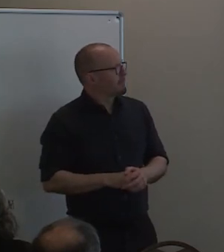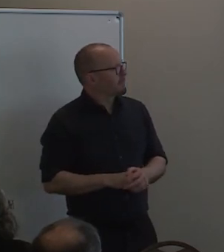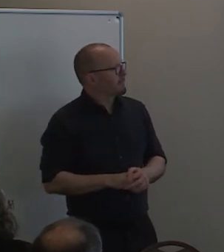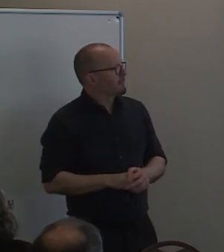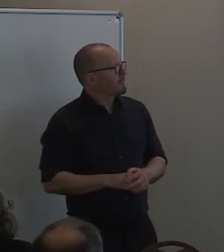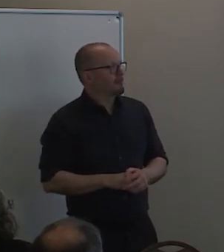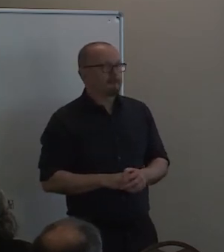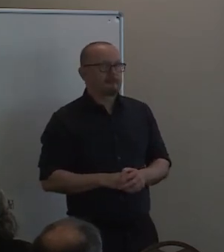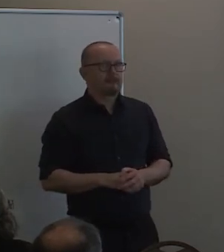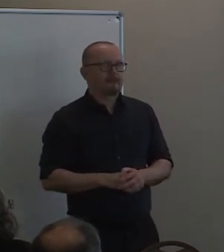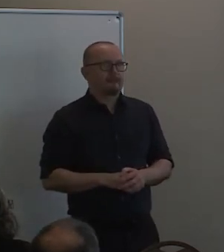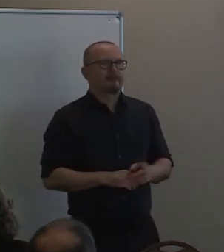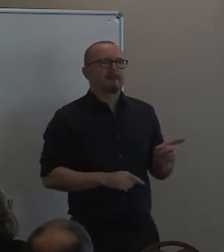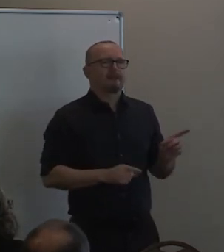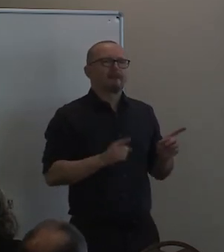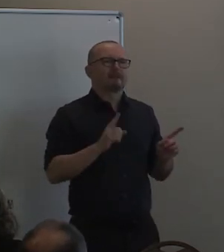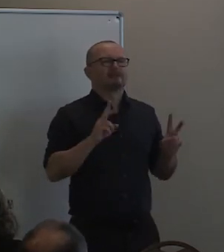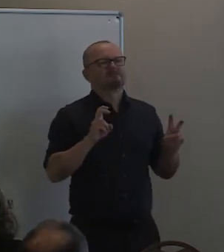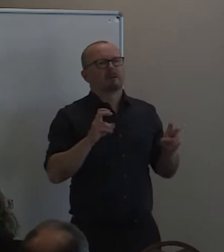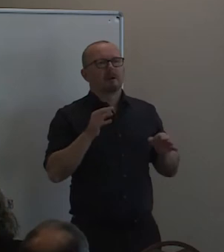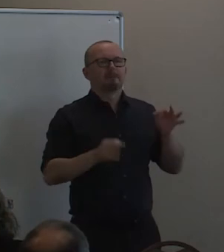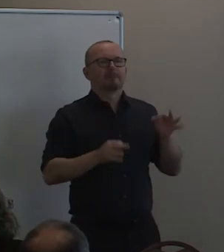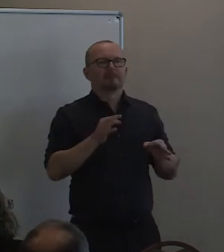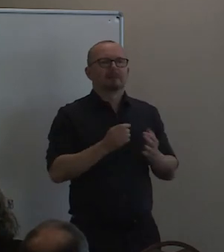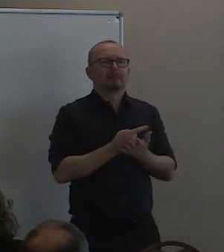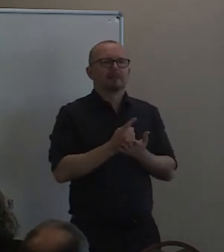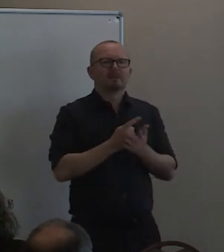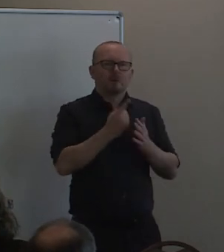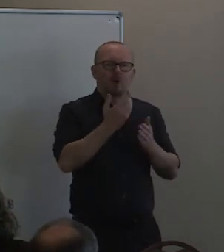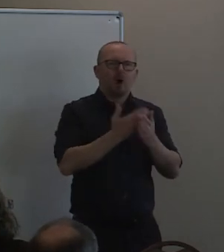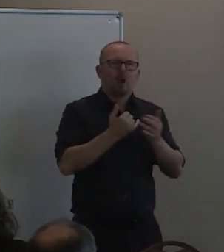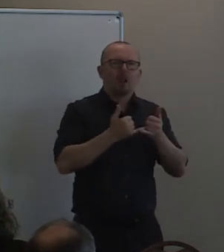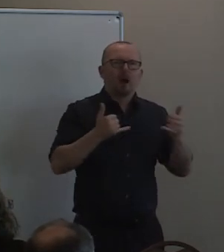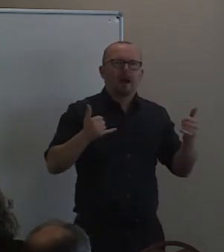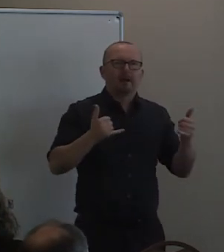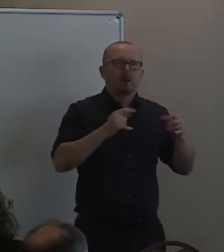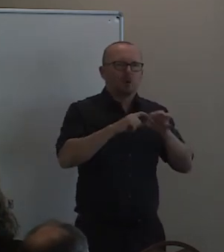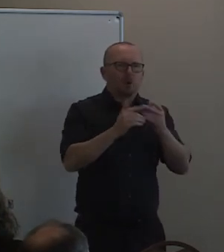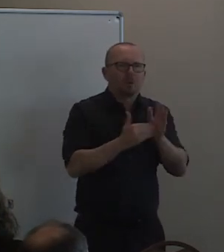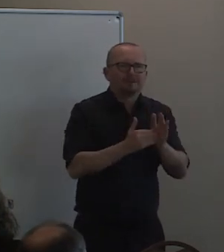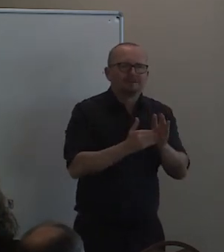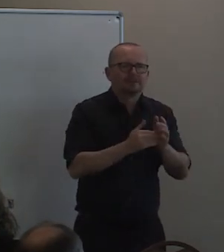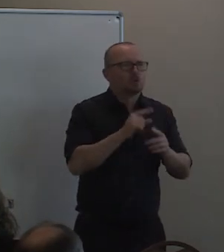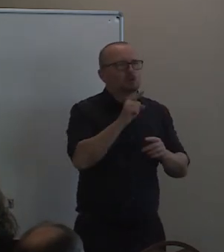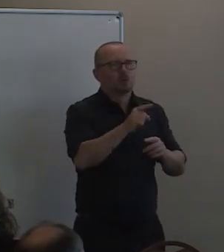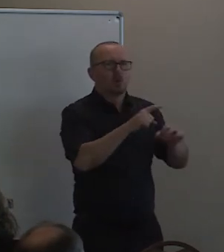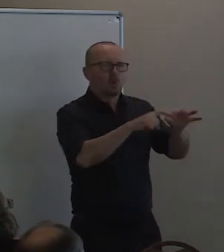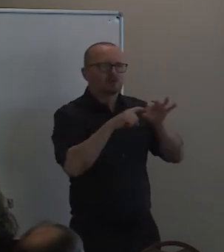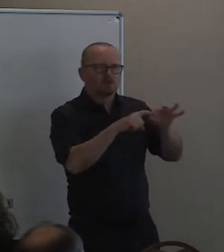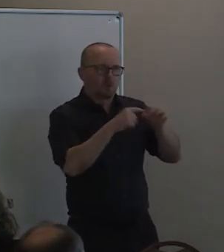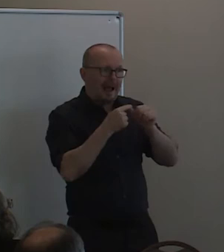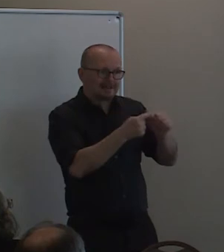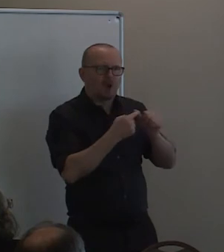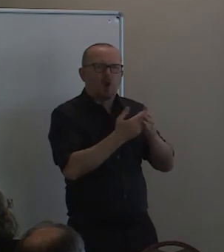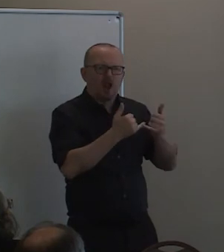This is a political compass tool. It's like a, I don't know if anyone's done the online quiz, and you can do some, tells you where you sit on these kind of,